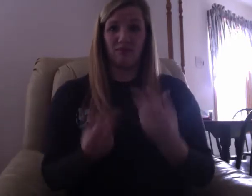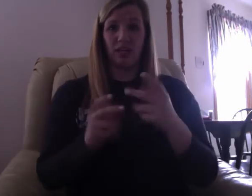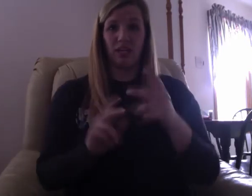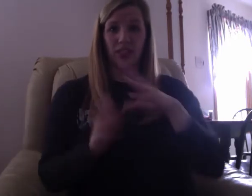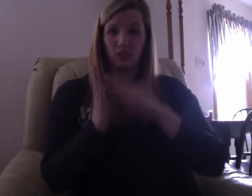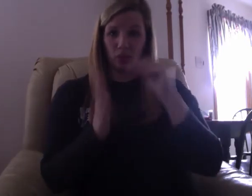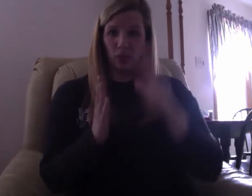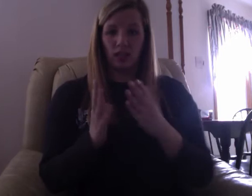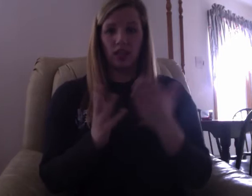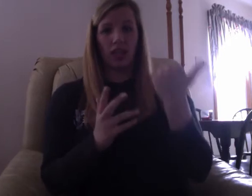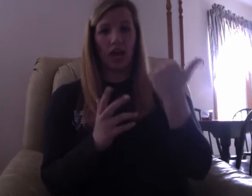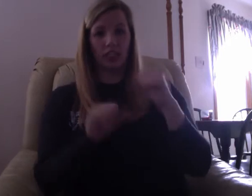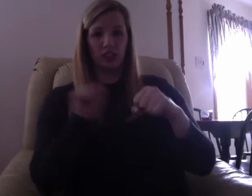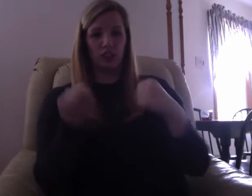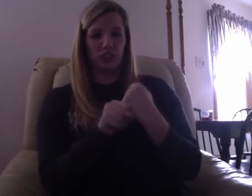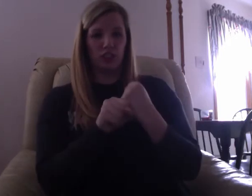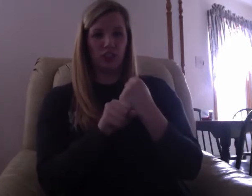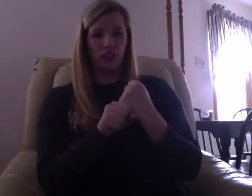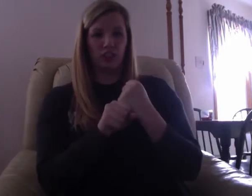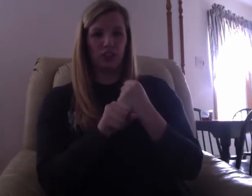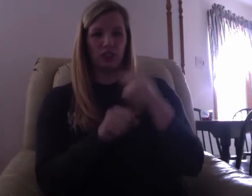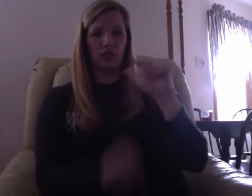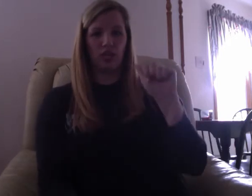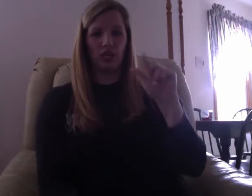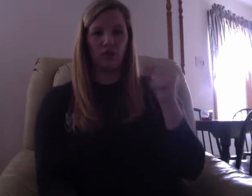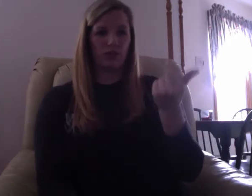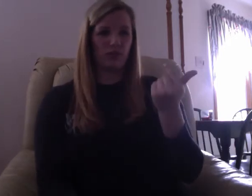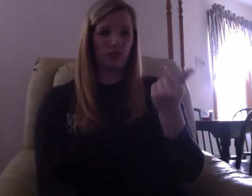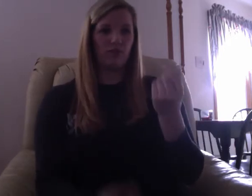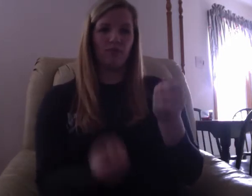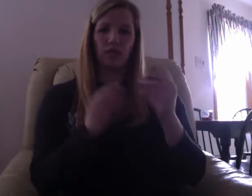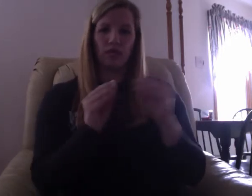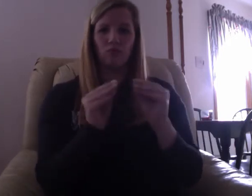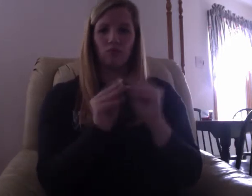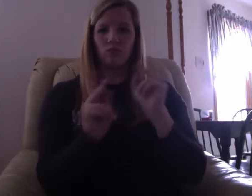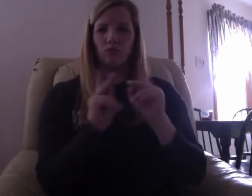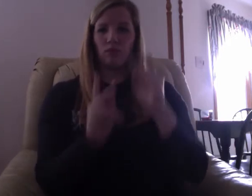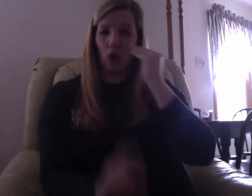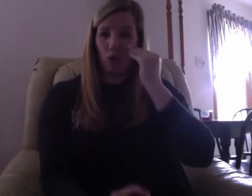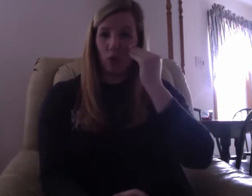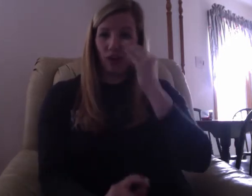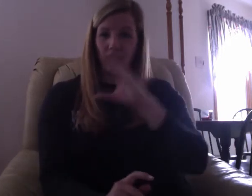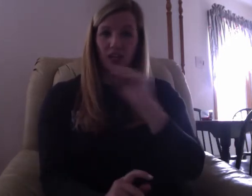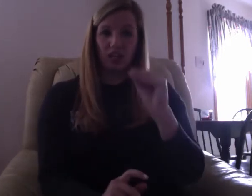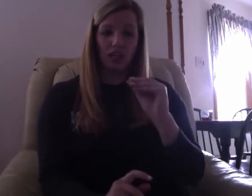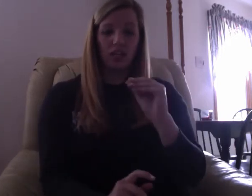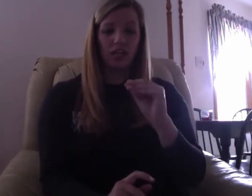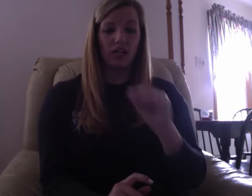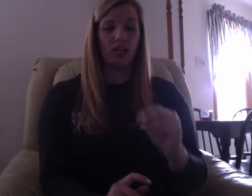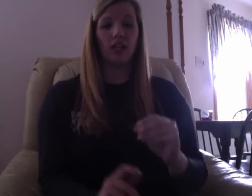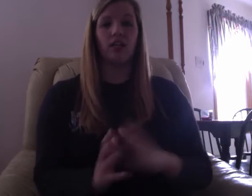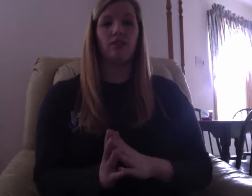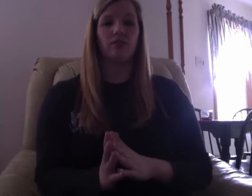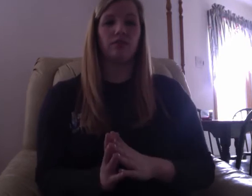August the year before compared to this year. So a lot more students are aware. They're aware of the space, and that space is there so that people feel